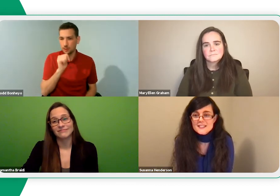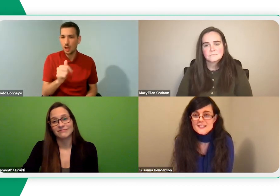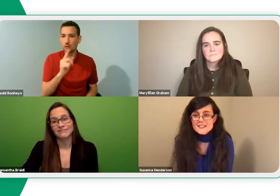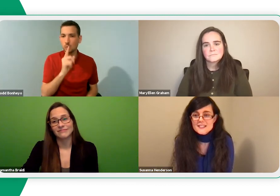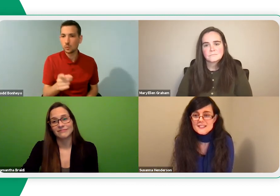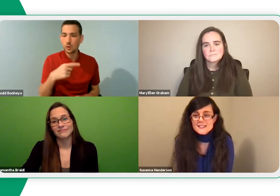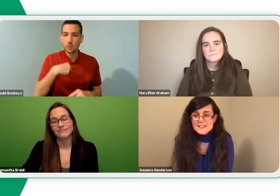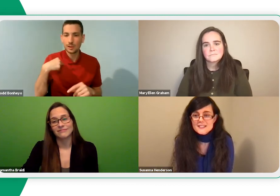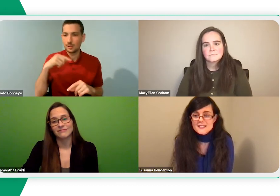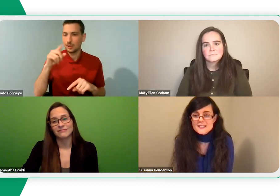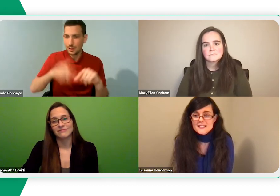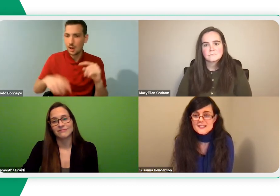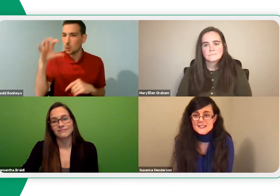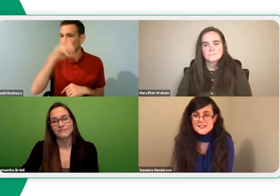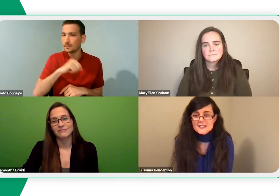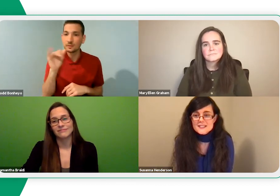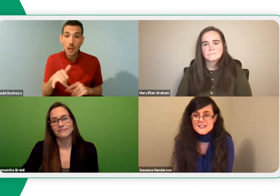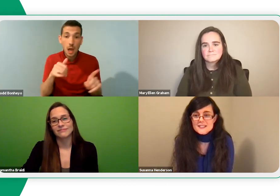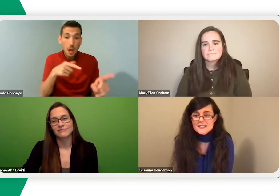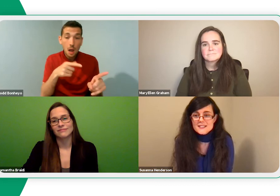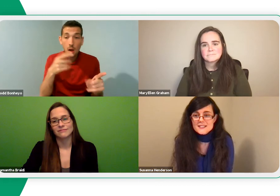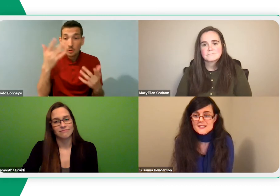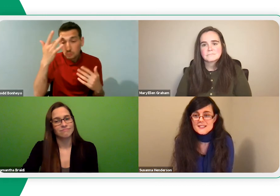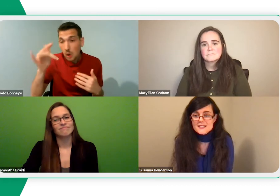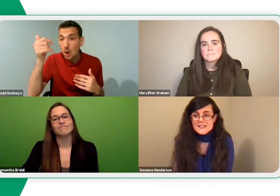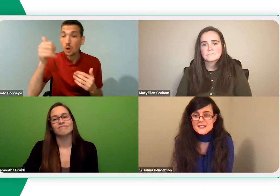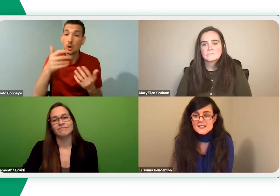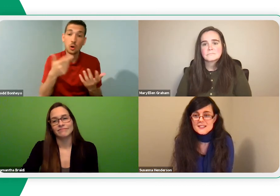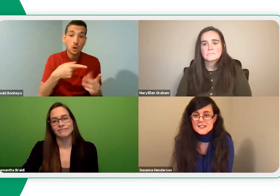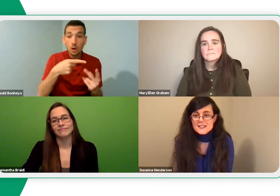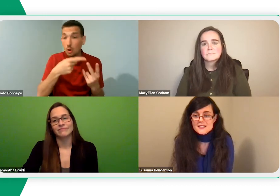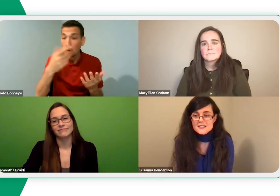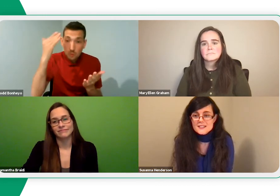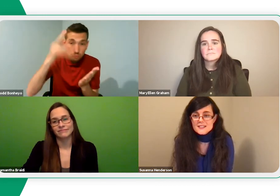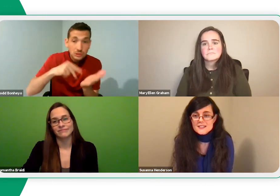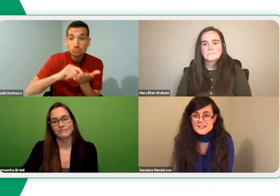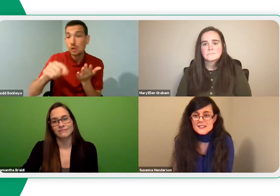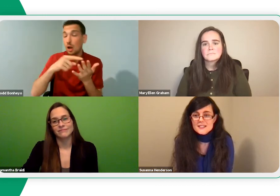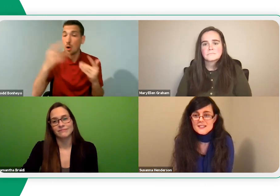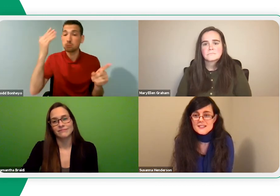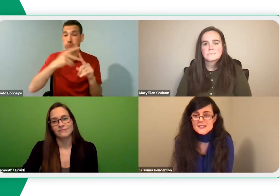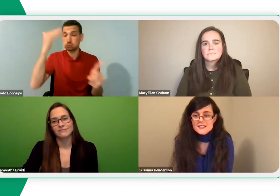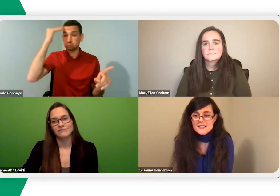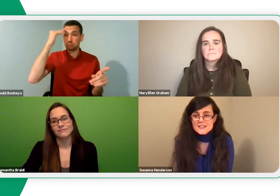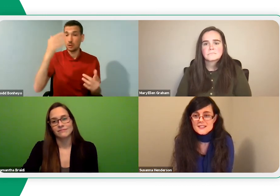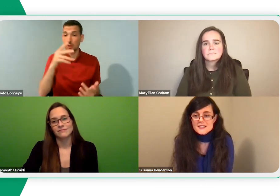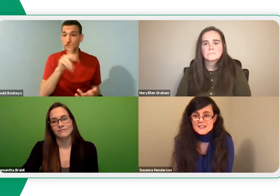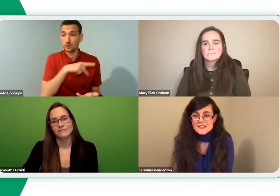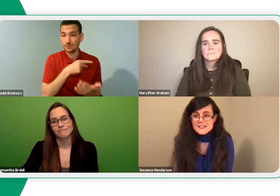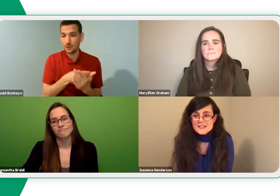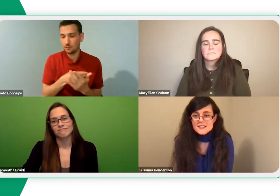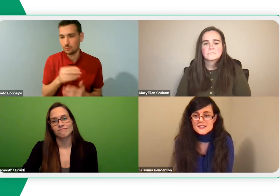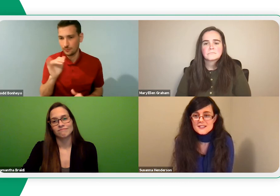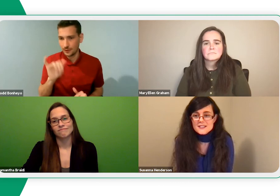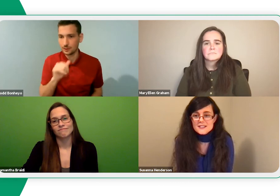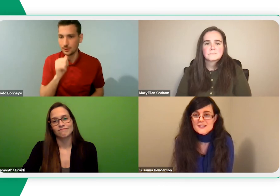college students may not be in that way. So we really can't assume that because somebody might be perceived to be more